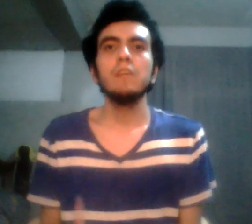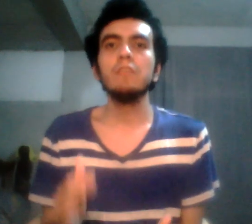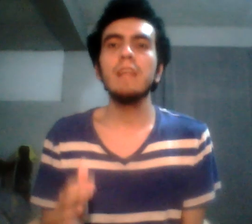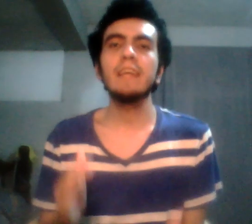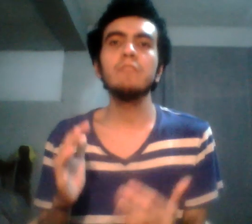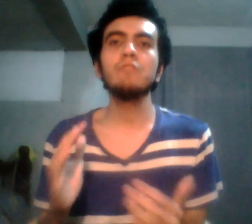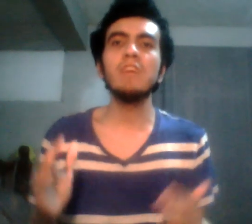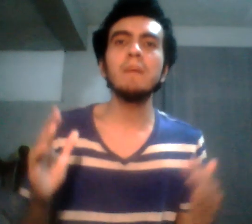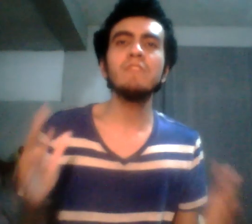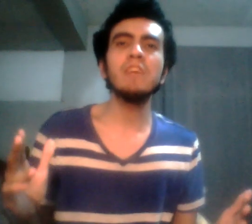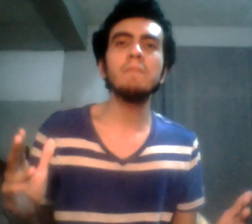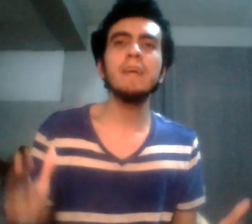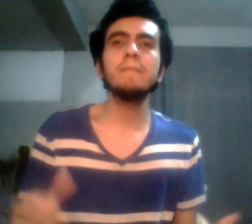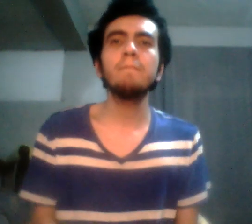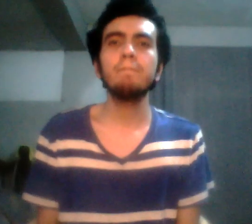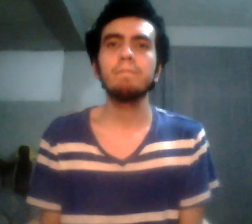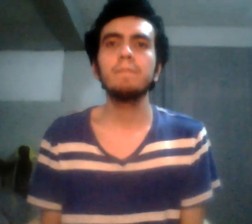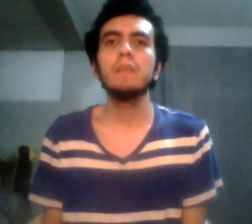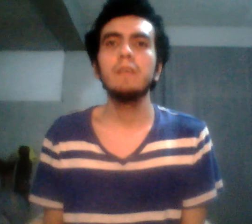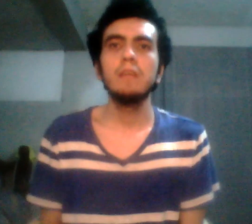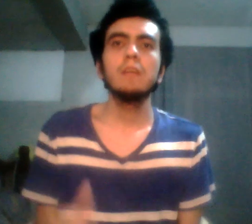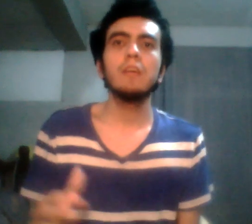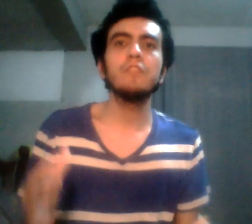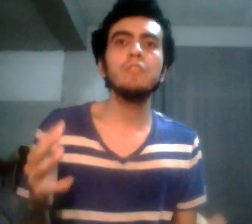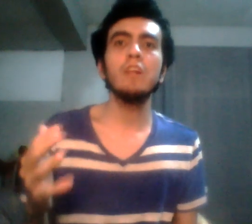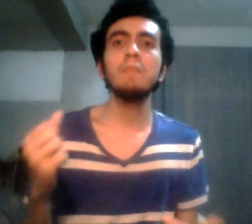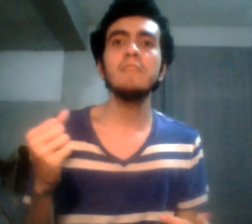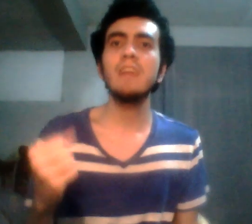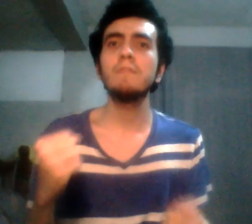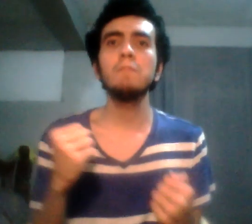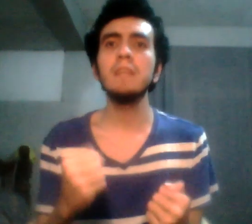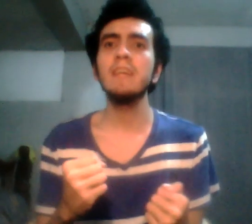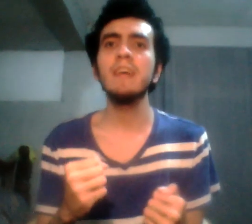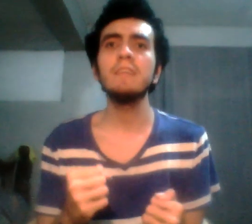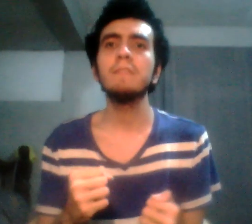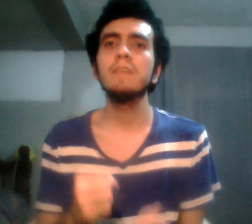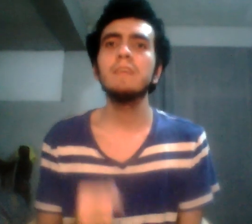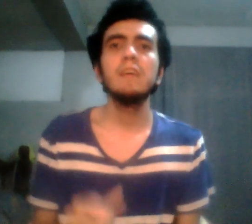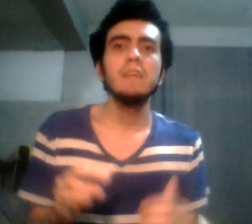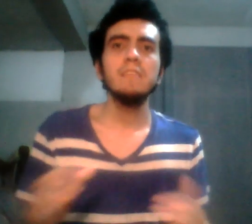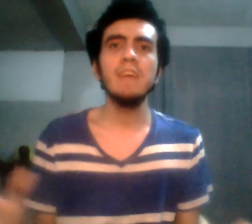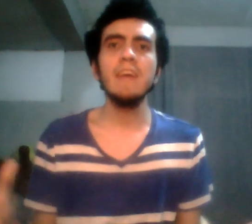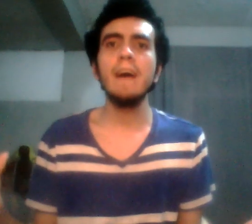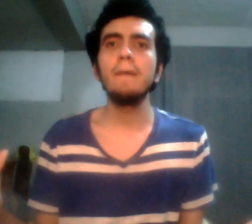it's like I'm dreaming, dreaming. Cause you help me stop the bleeding, yeah.